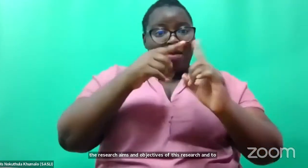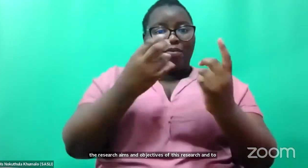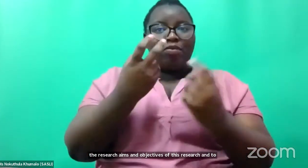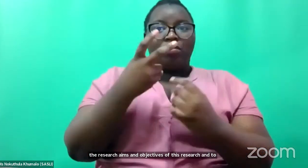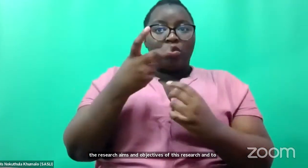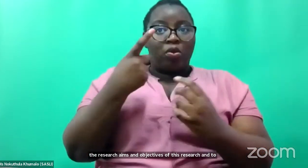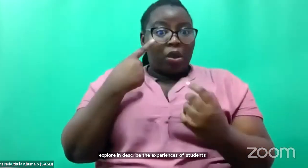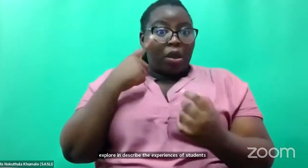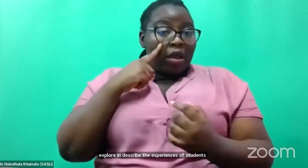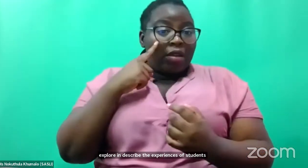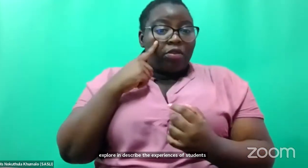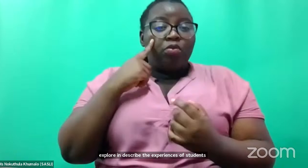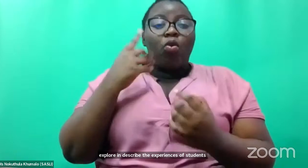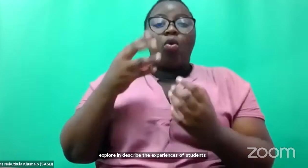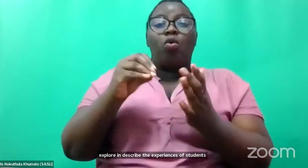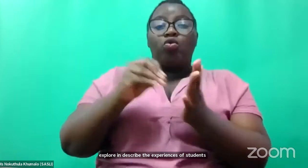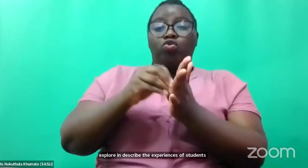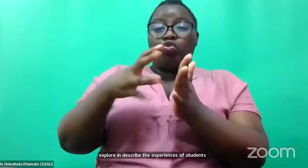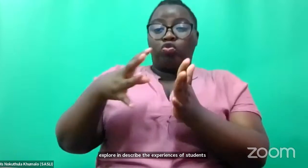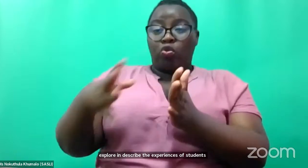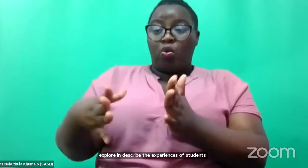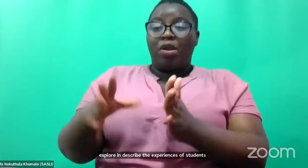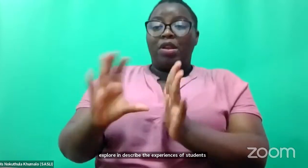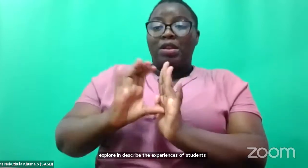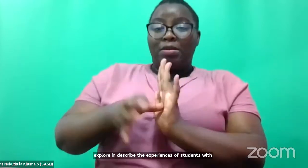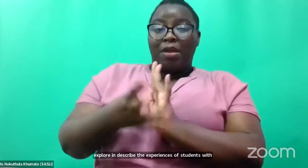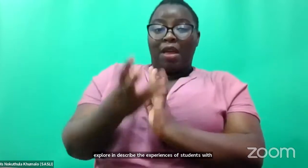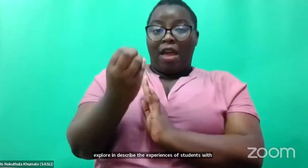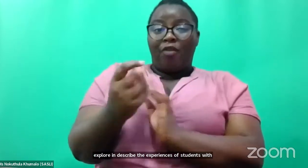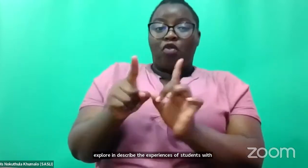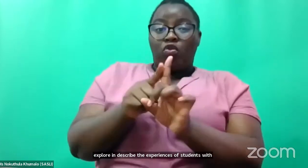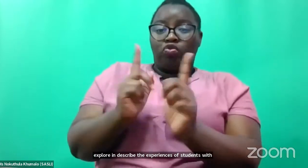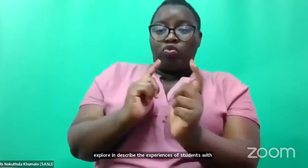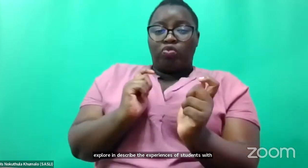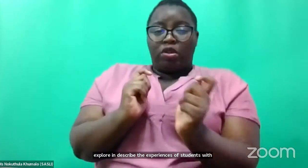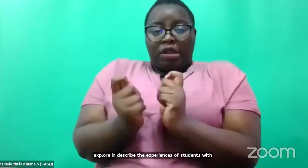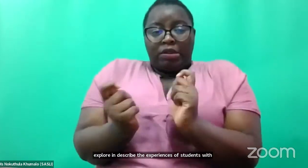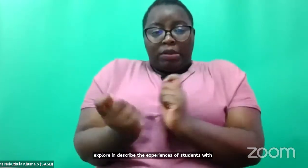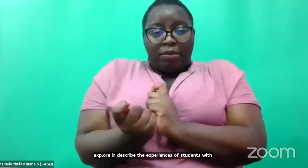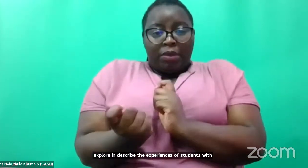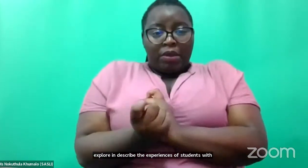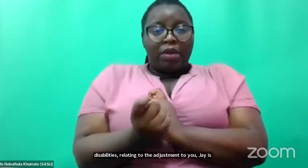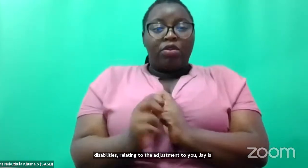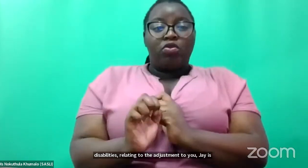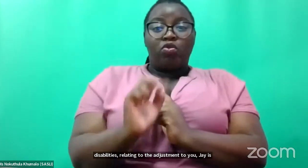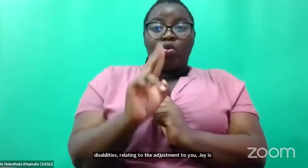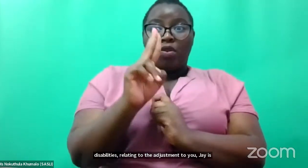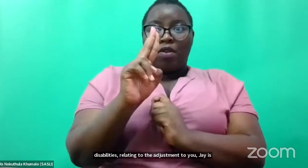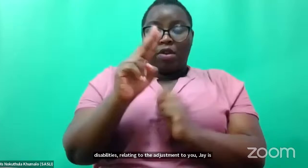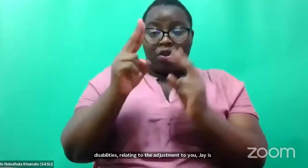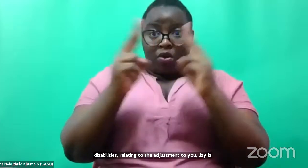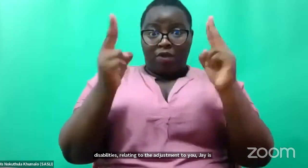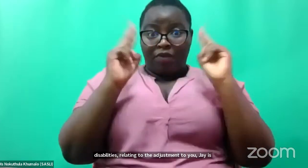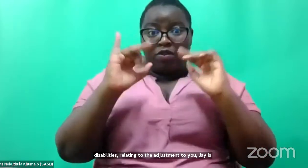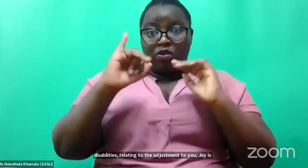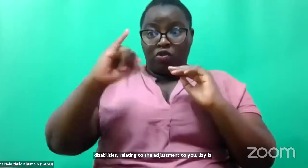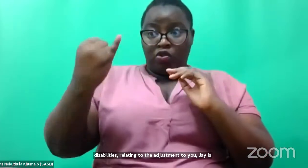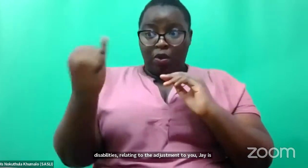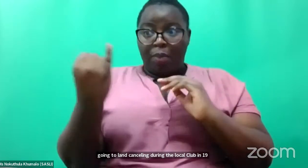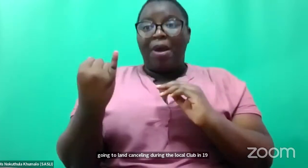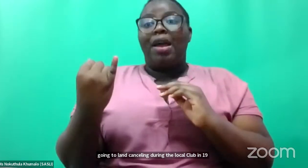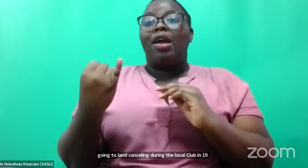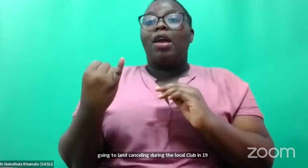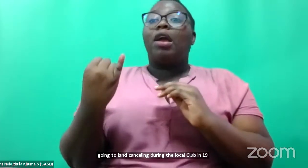of students with disability relating to their adjustment to UKZN's online counseling during the COVID-19